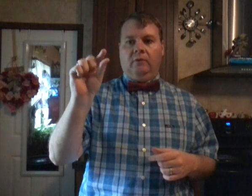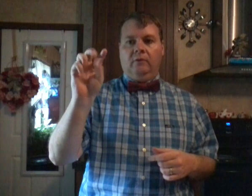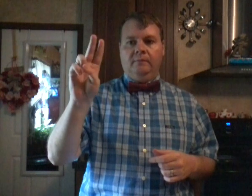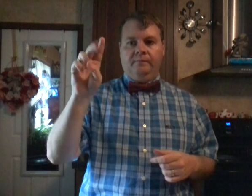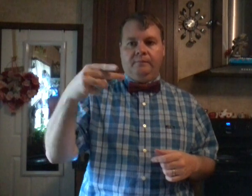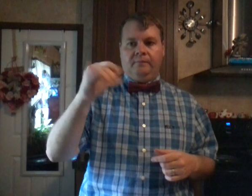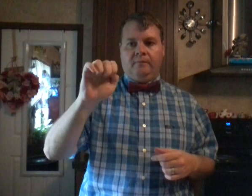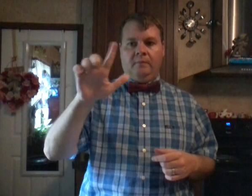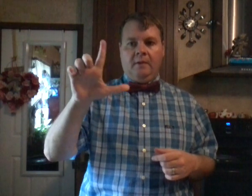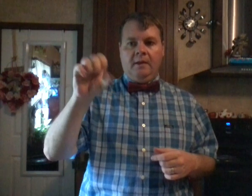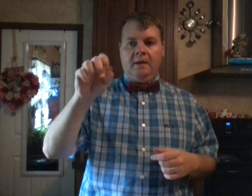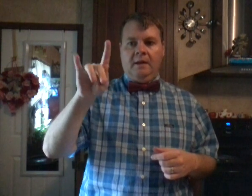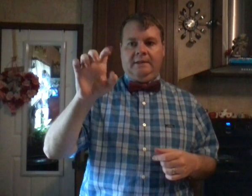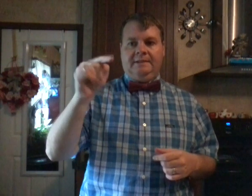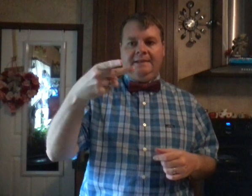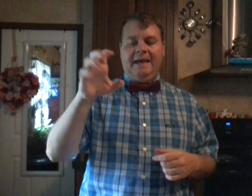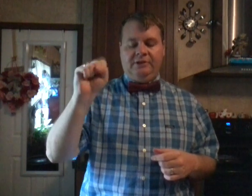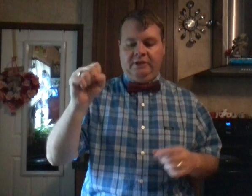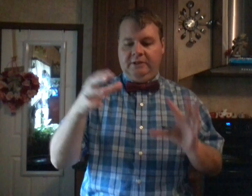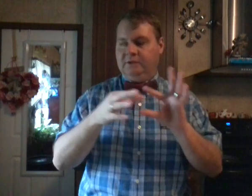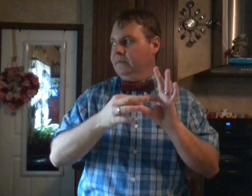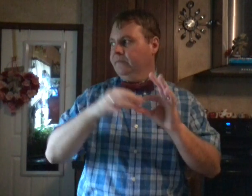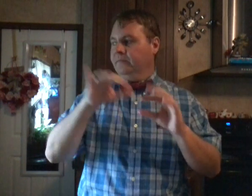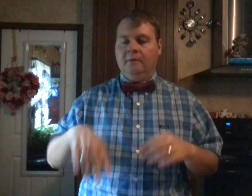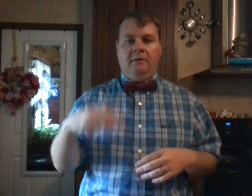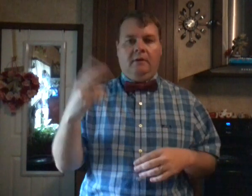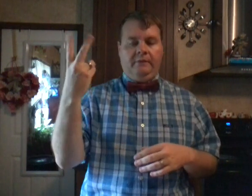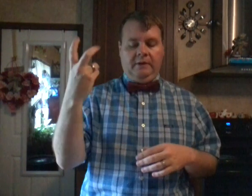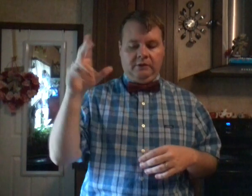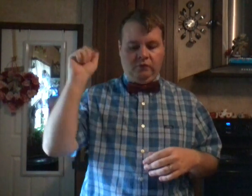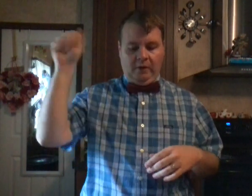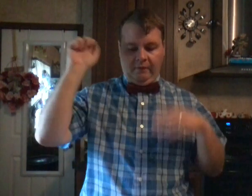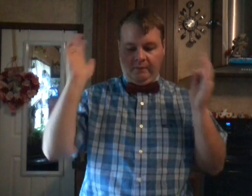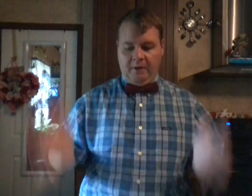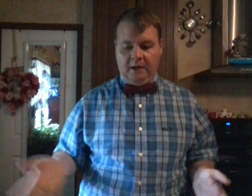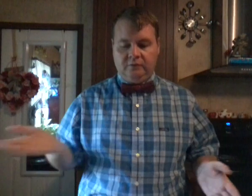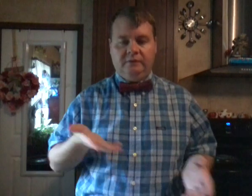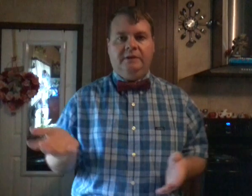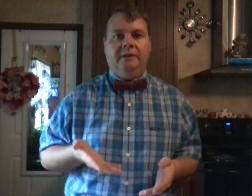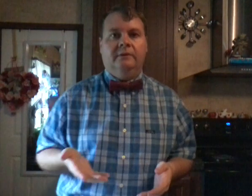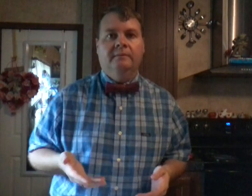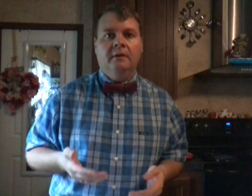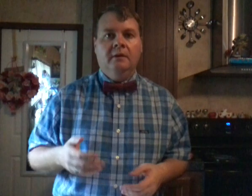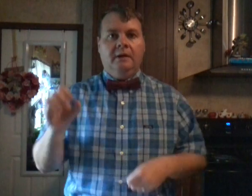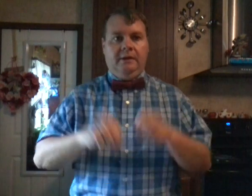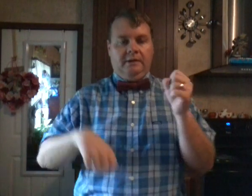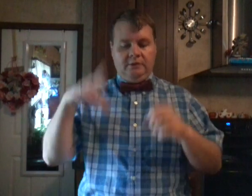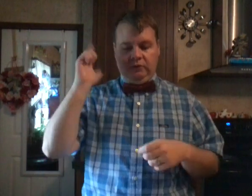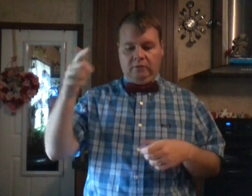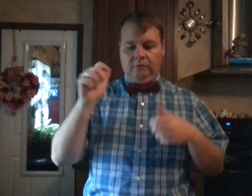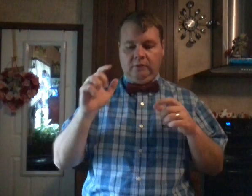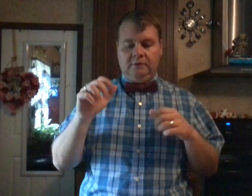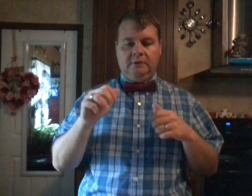sketches of the 12 apostles here. And so, look